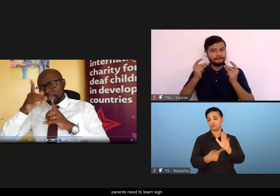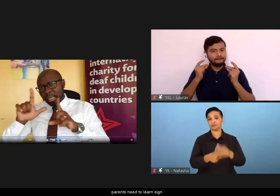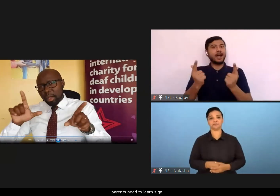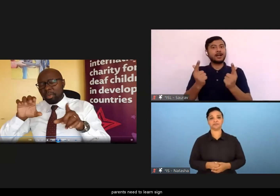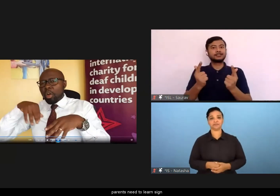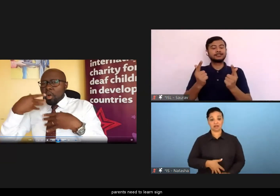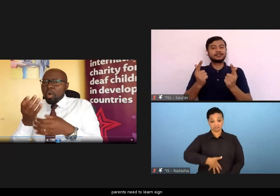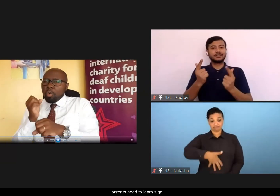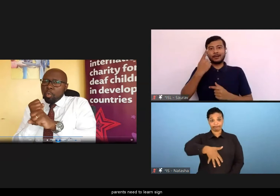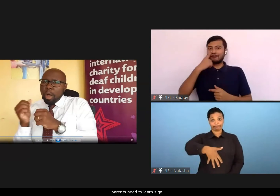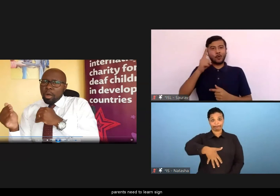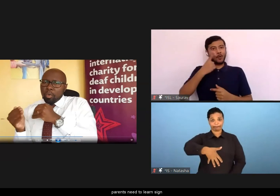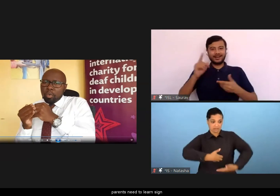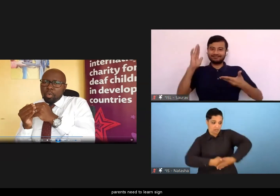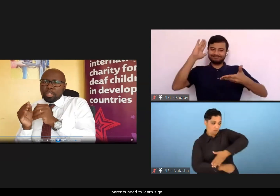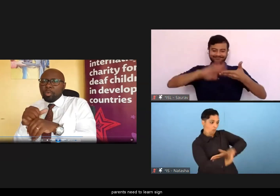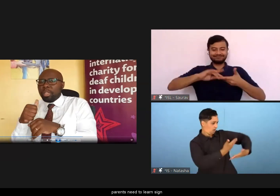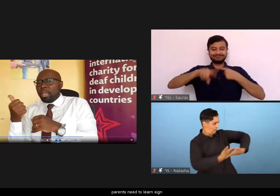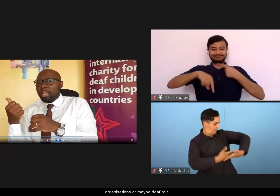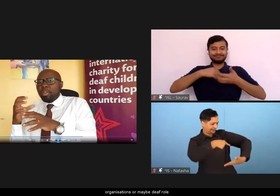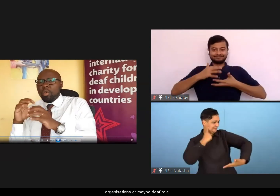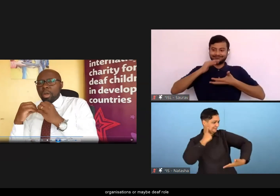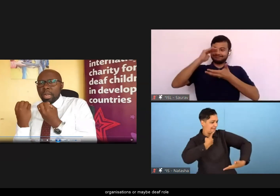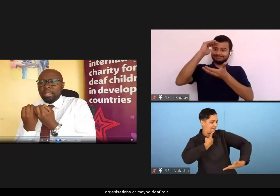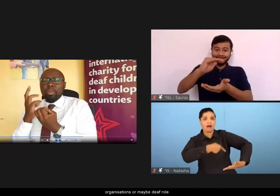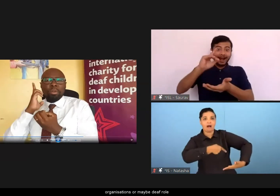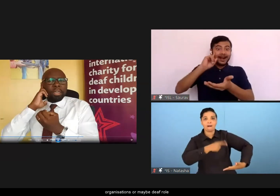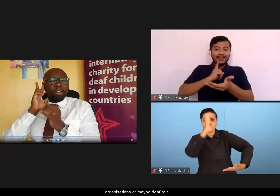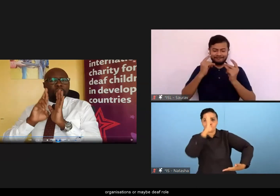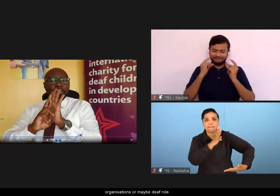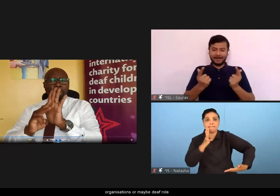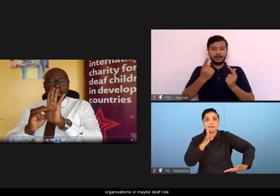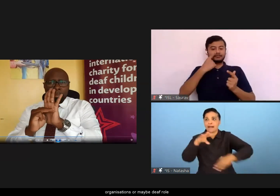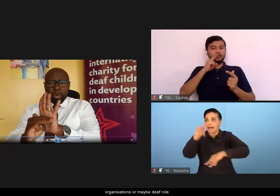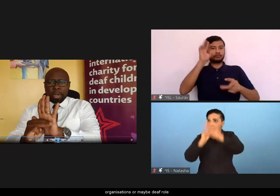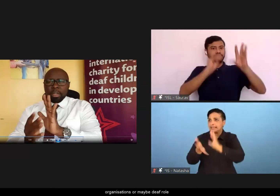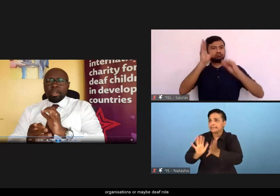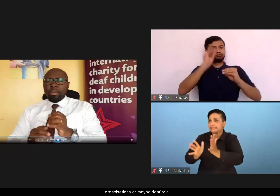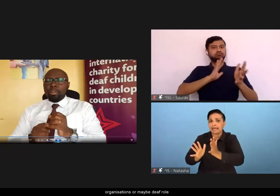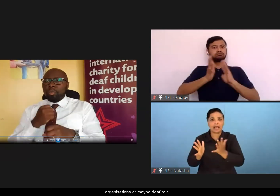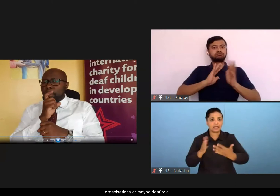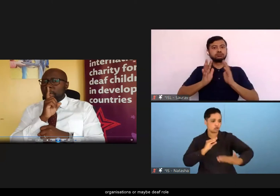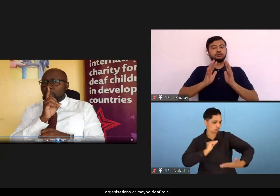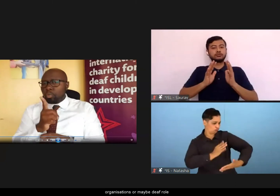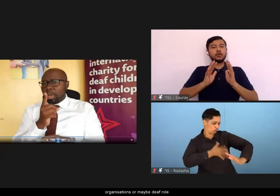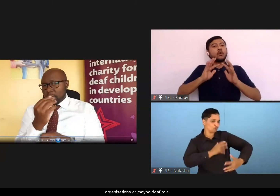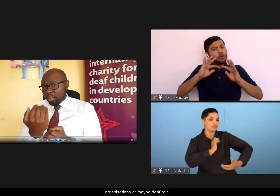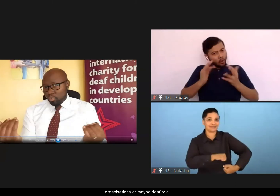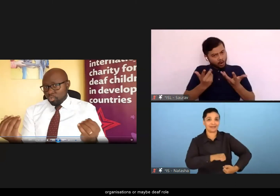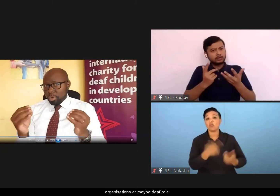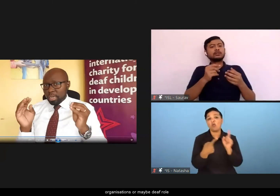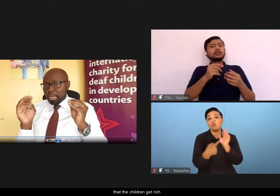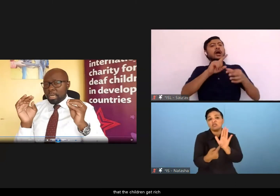parents need to learn sign language or work closer with any organization or maybe deaf role